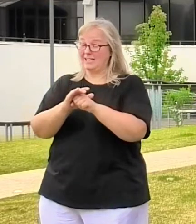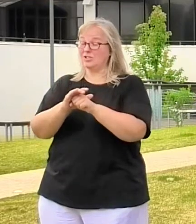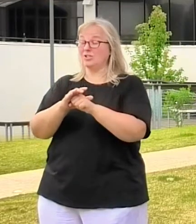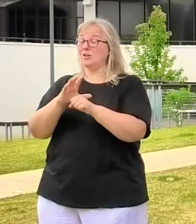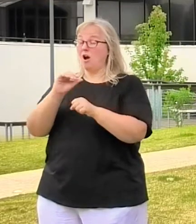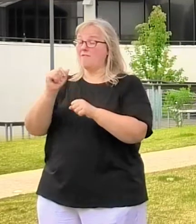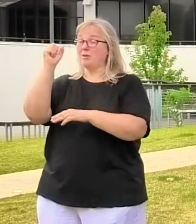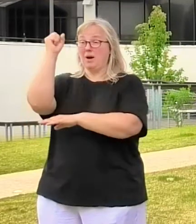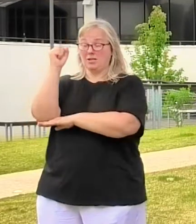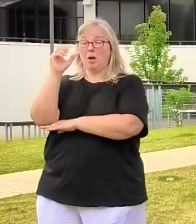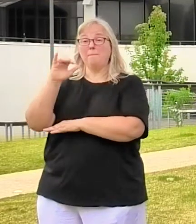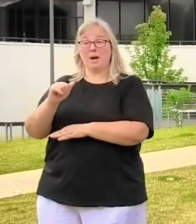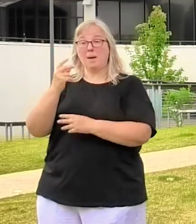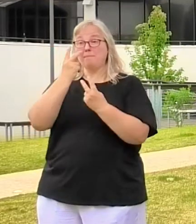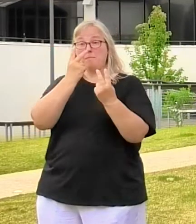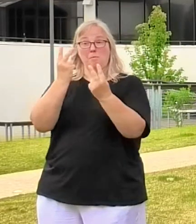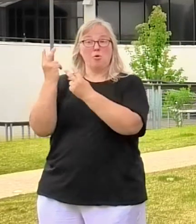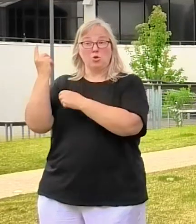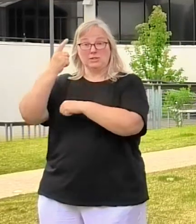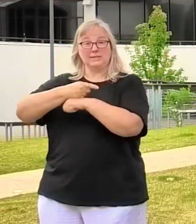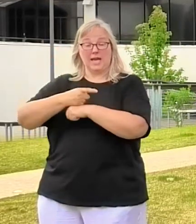Memorial Day of 2023.